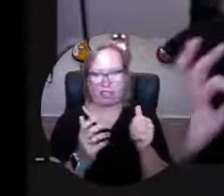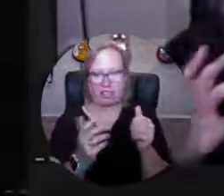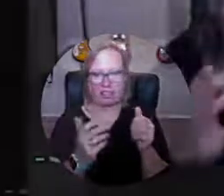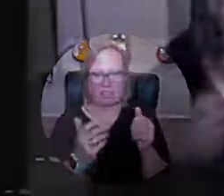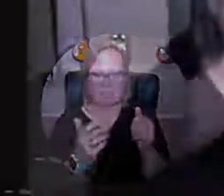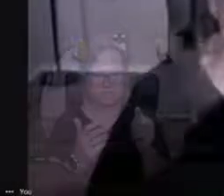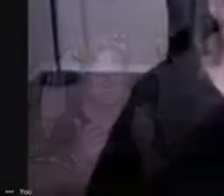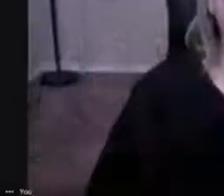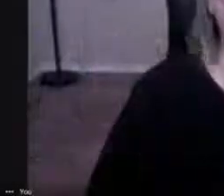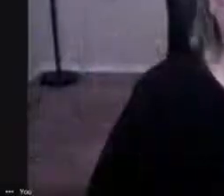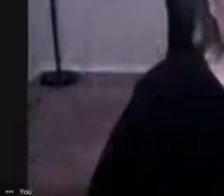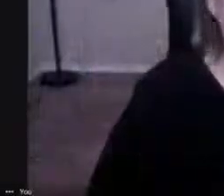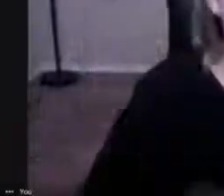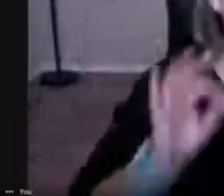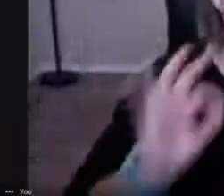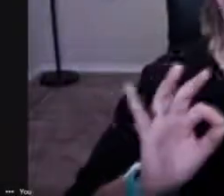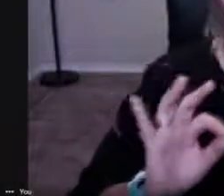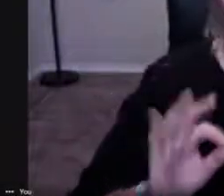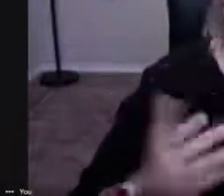Hi, Lauren. Lauren.